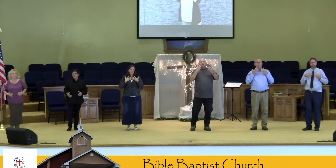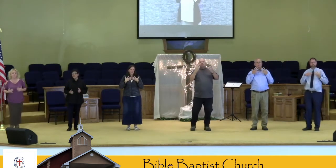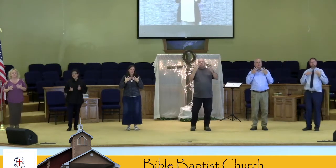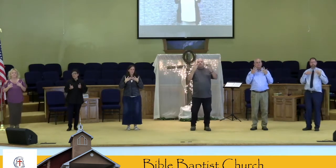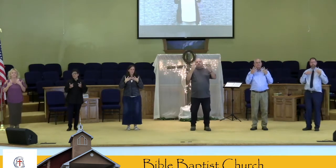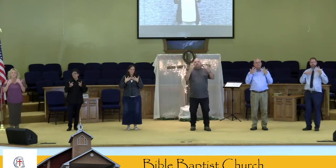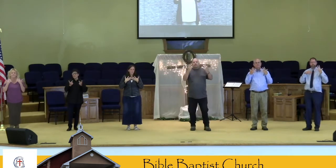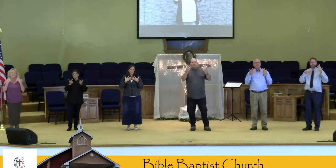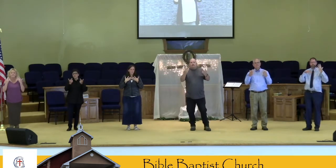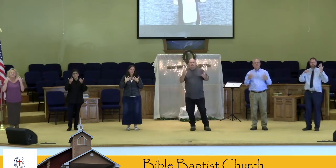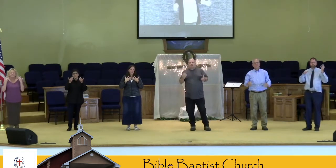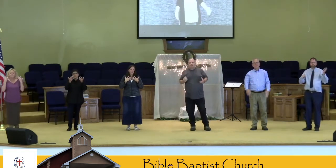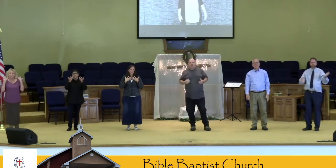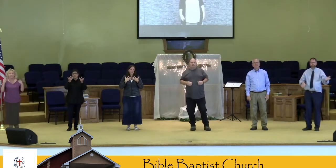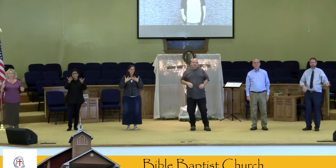Gaze on the scene anew.